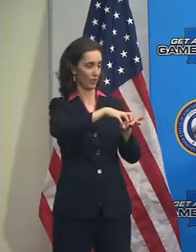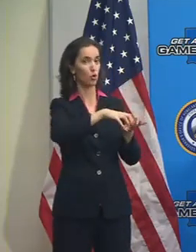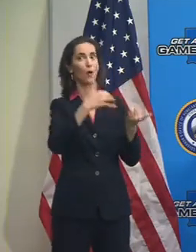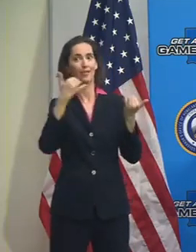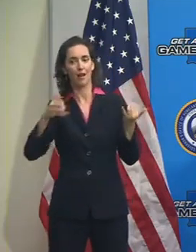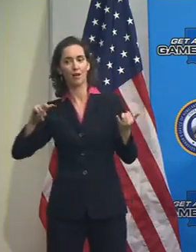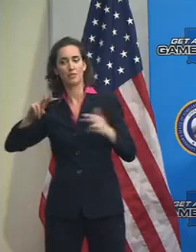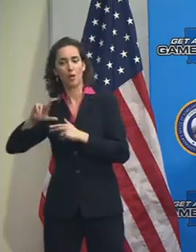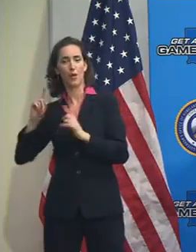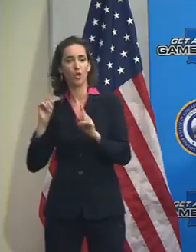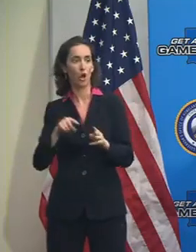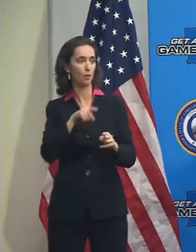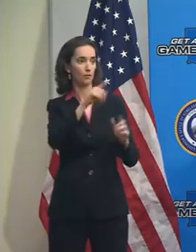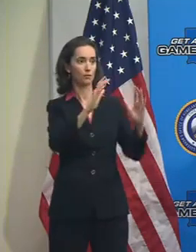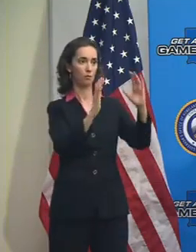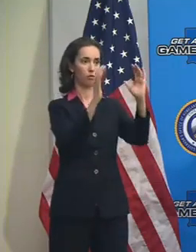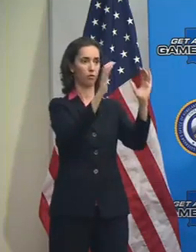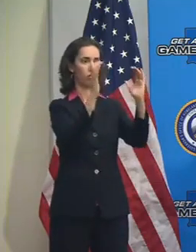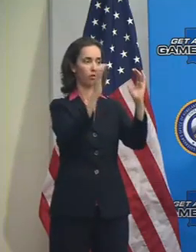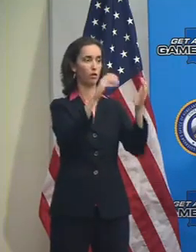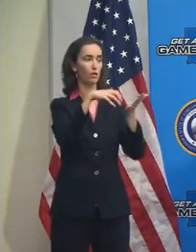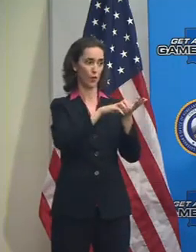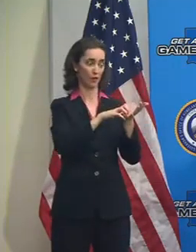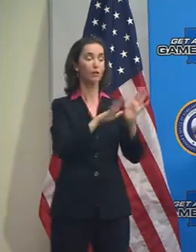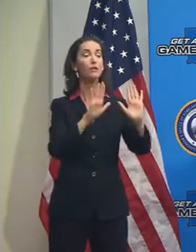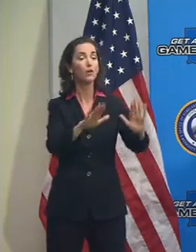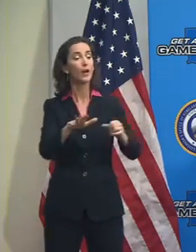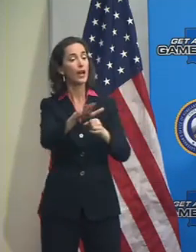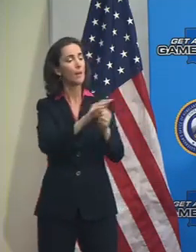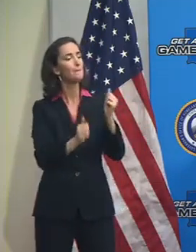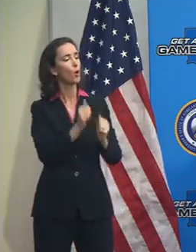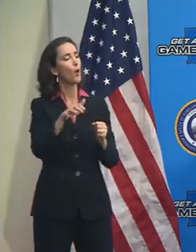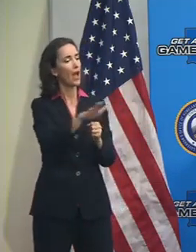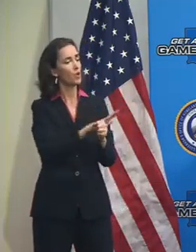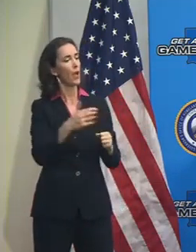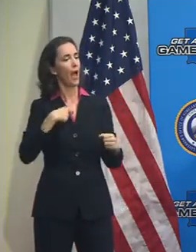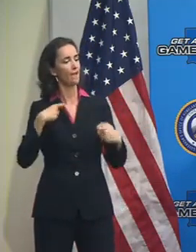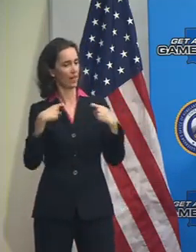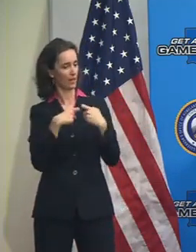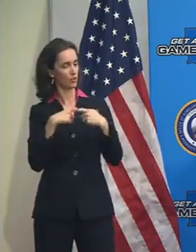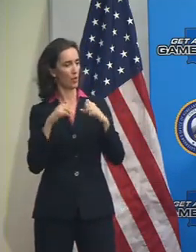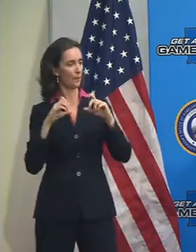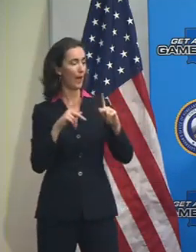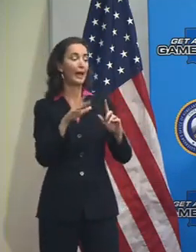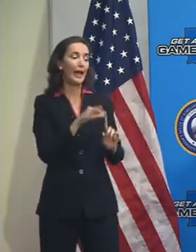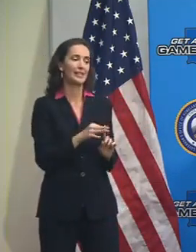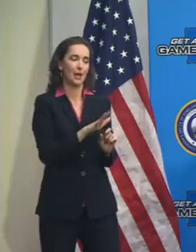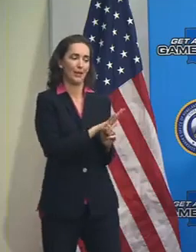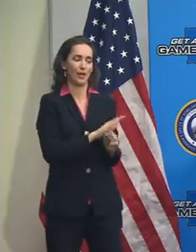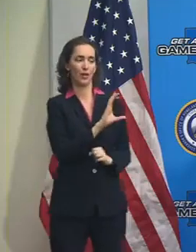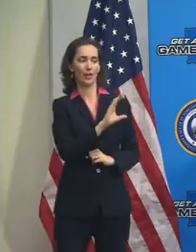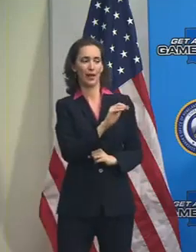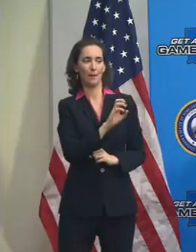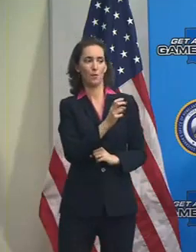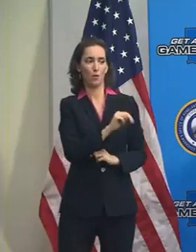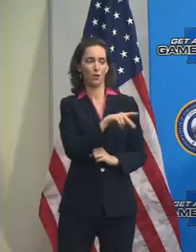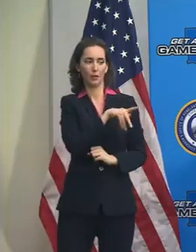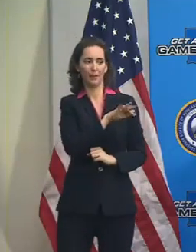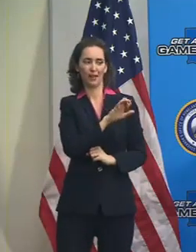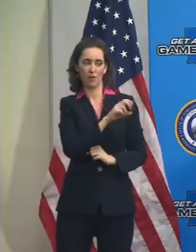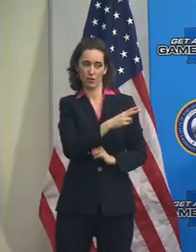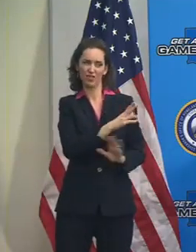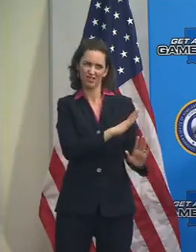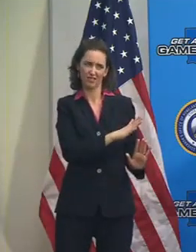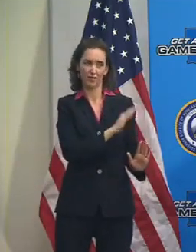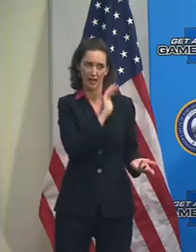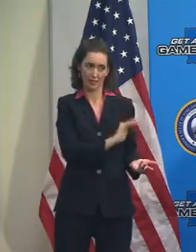while electricity has been restored to the vast majority of customers outside of Cameron Parish, we know that